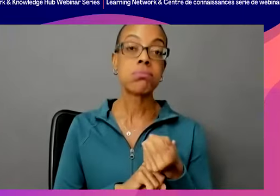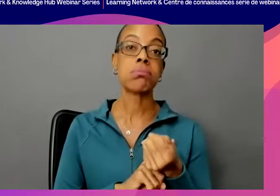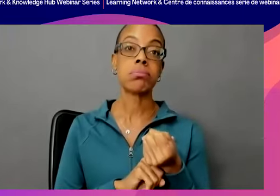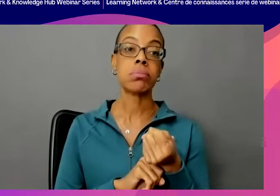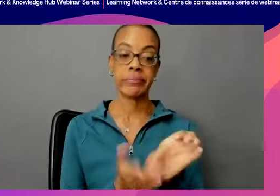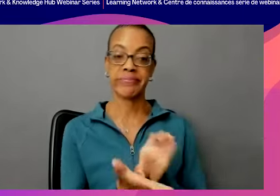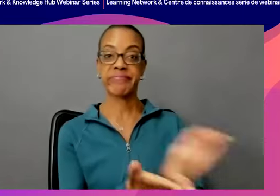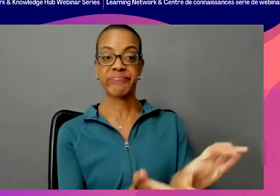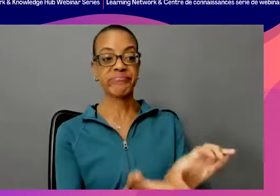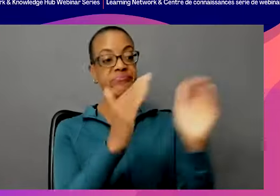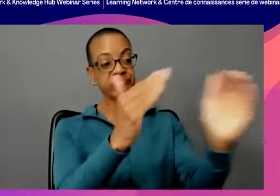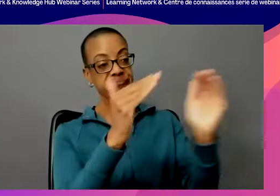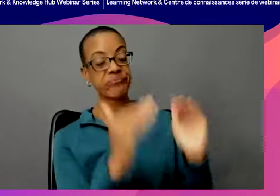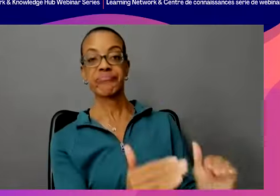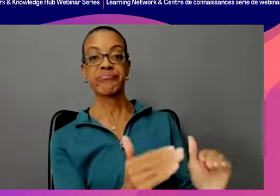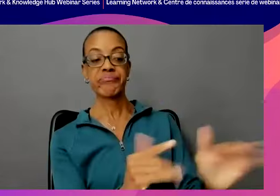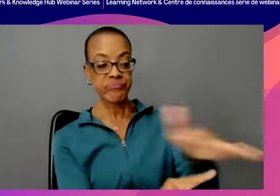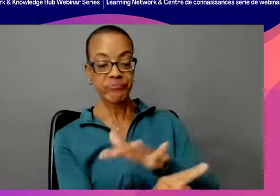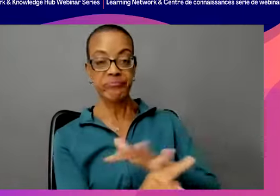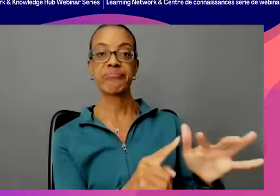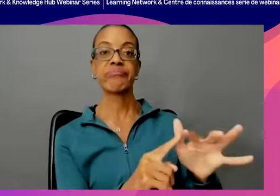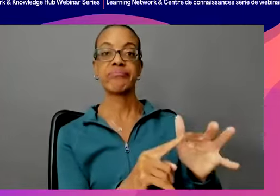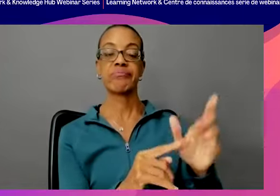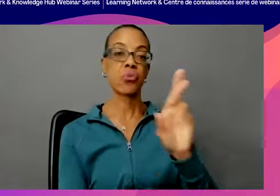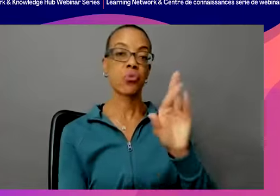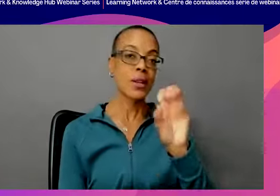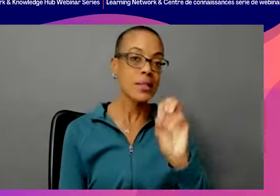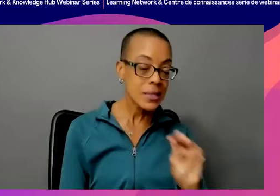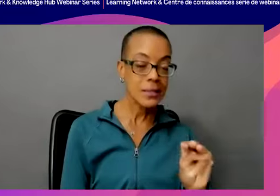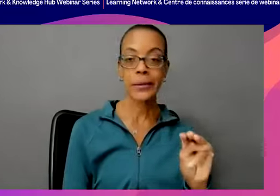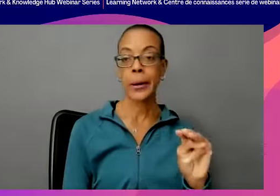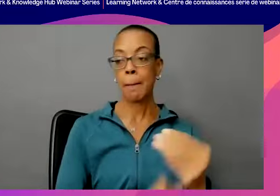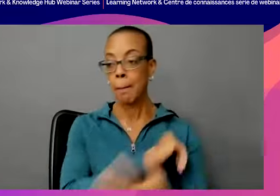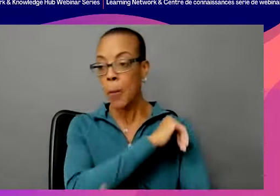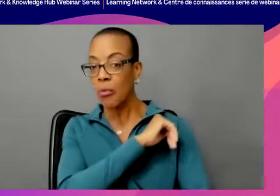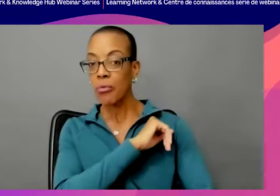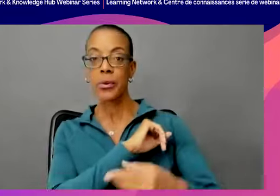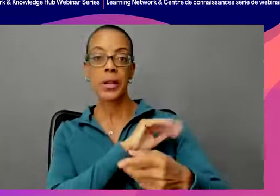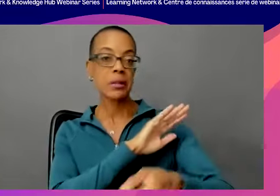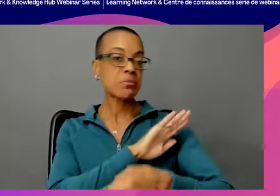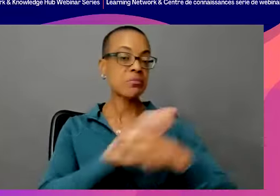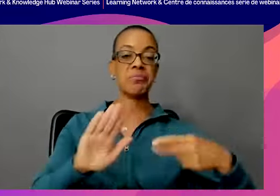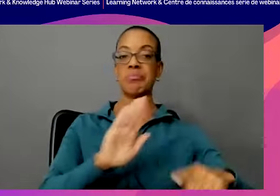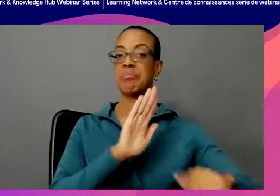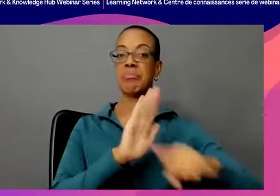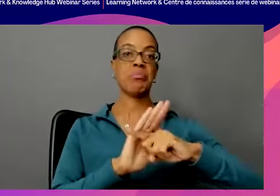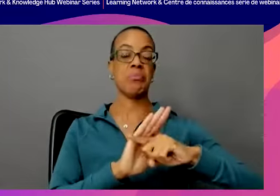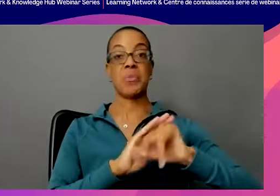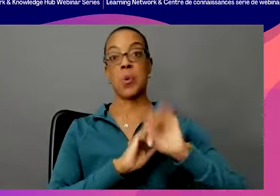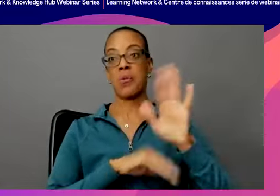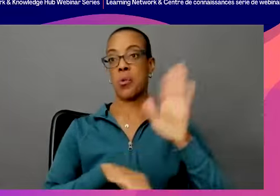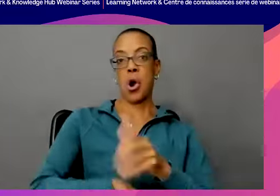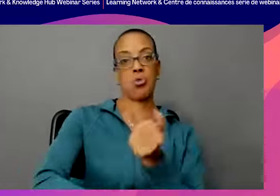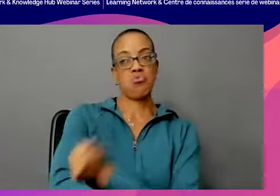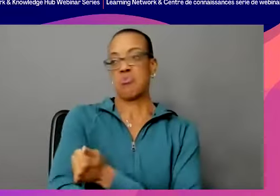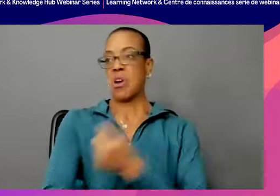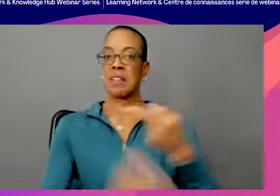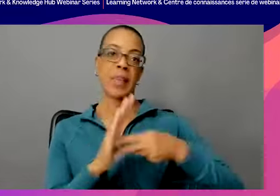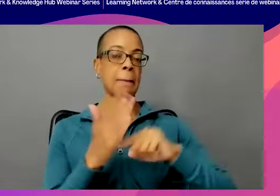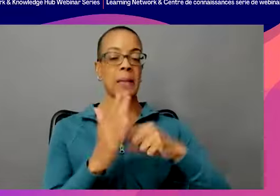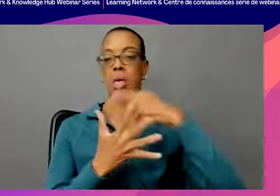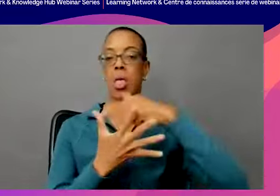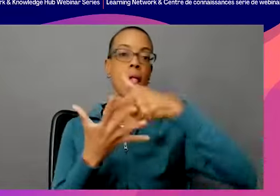conditions, racism, poverty, the stigma of substance use. So you want